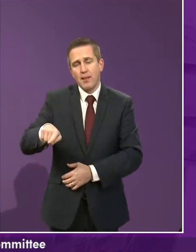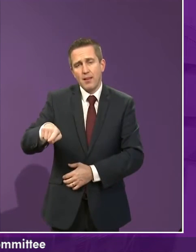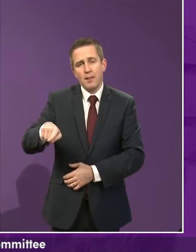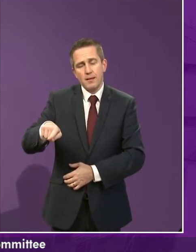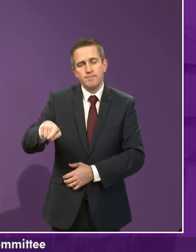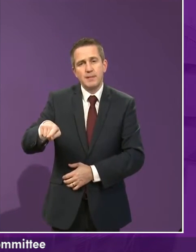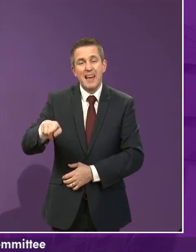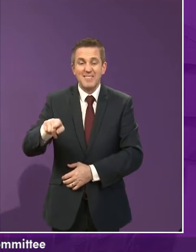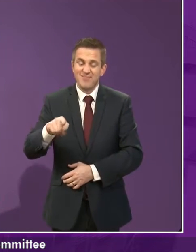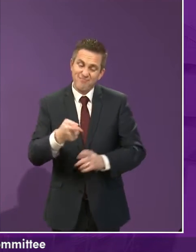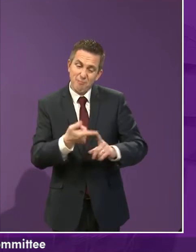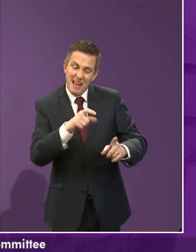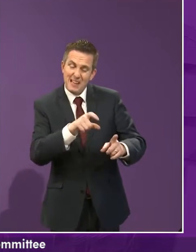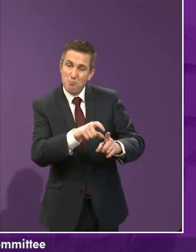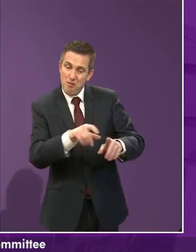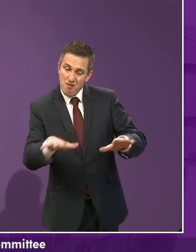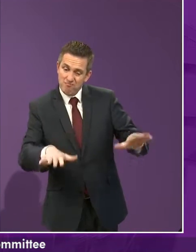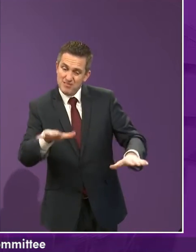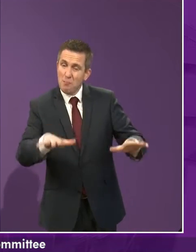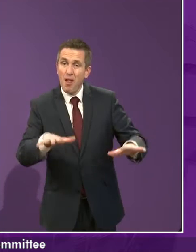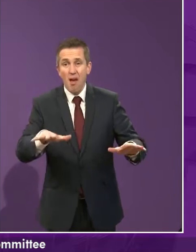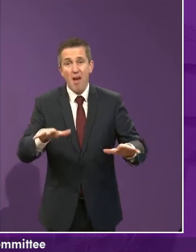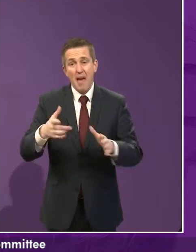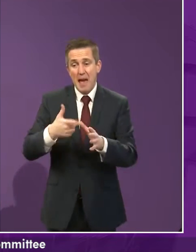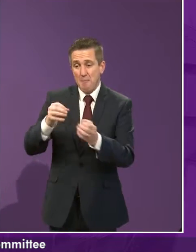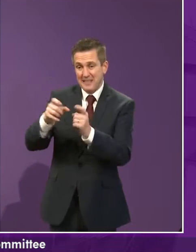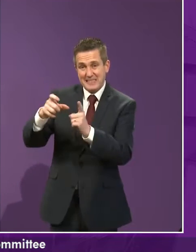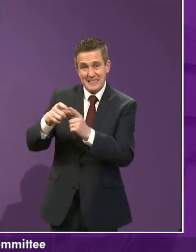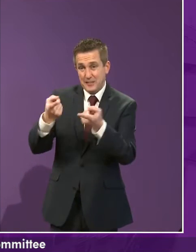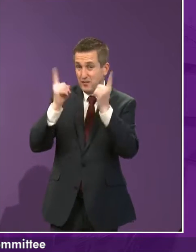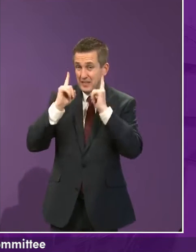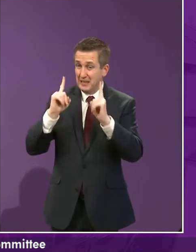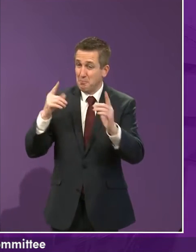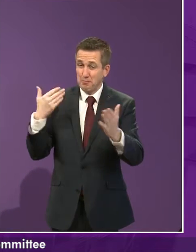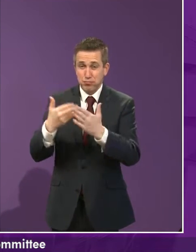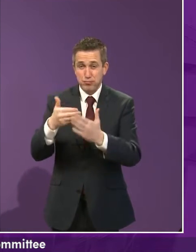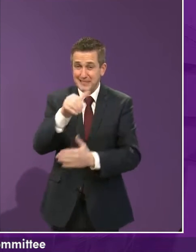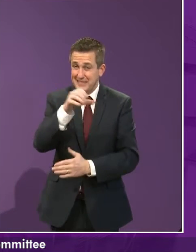an estate that's been around for 600